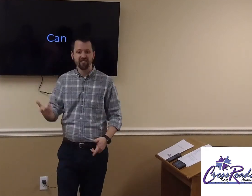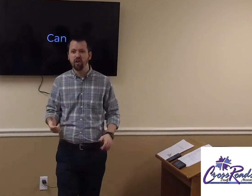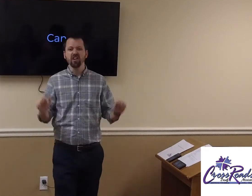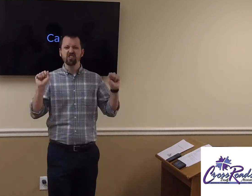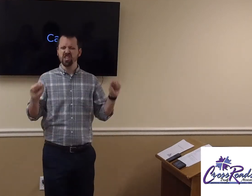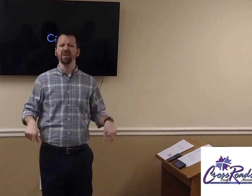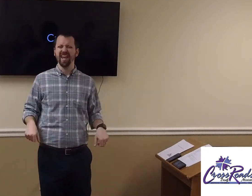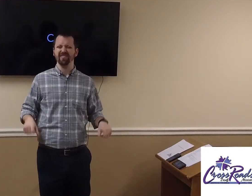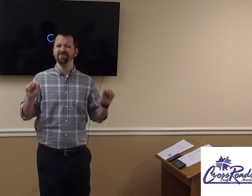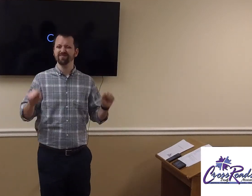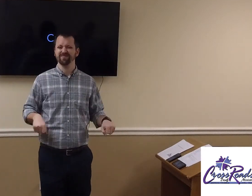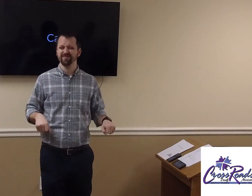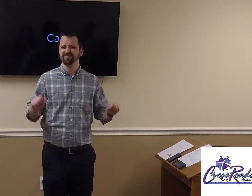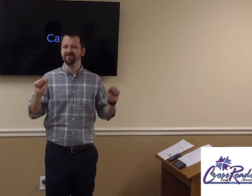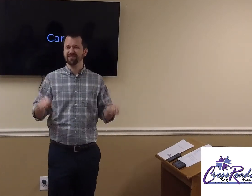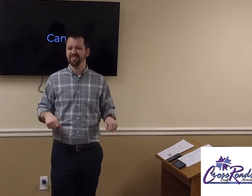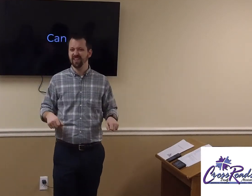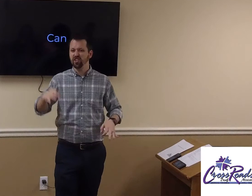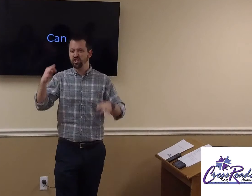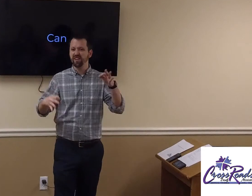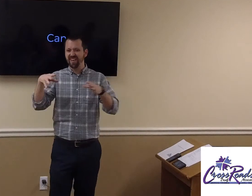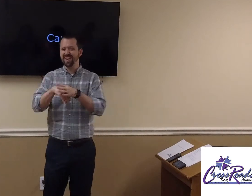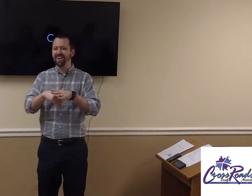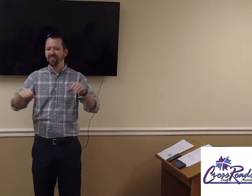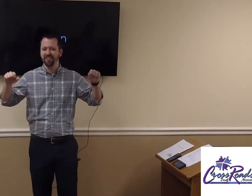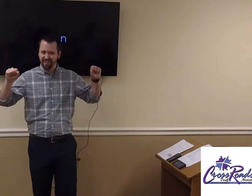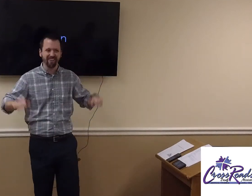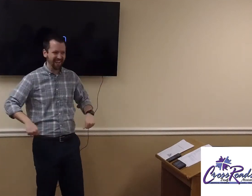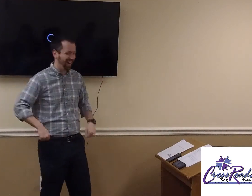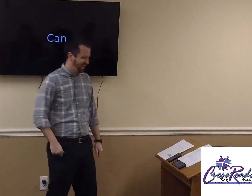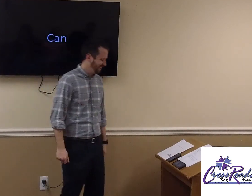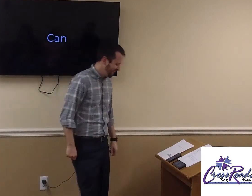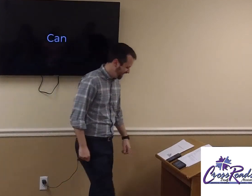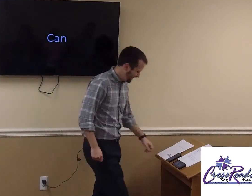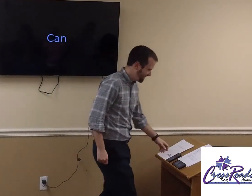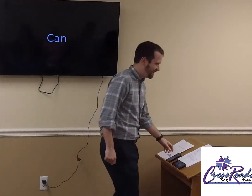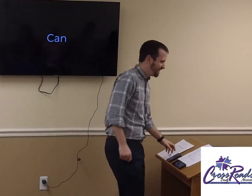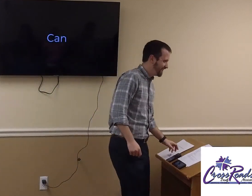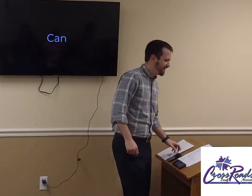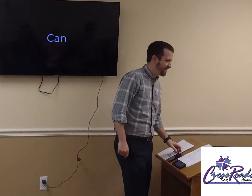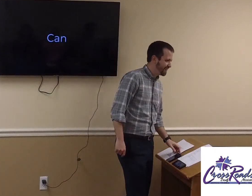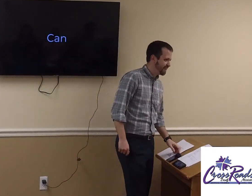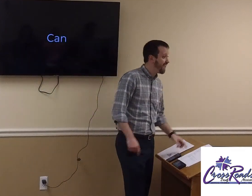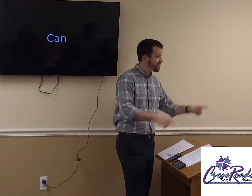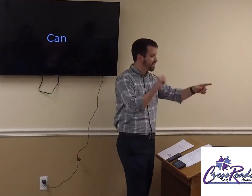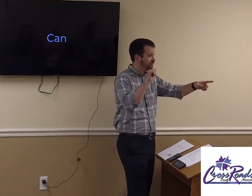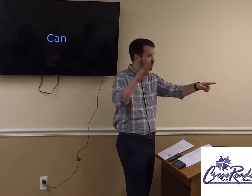so Okay. stick with Cam. Got it. The jury's in. We're sticking with Cam. Is that also able? Yes, it is. It's This also is